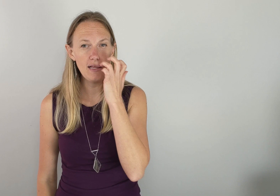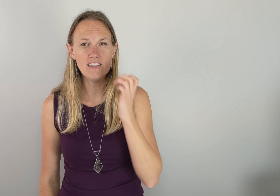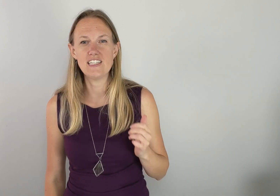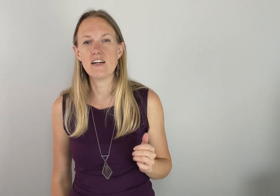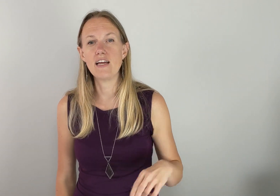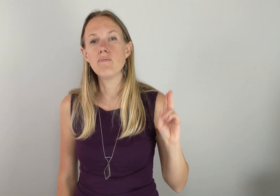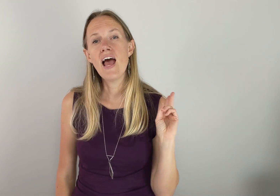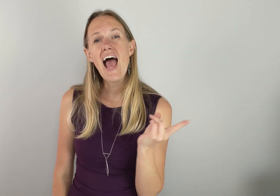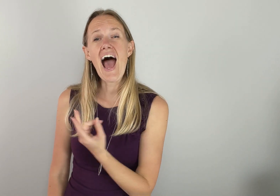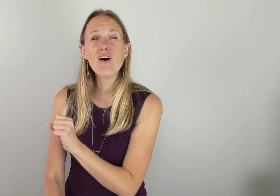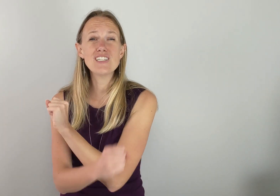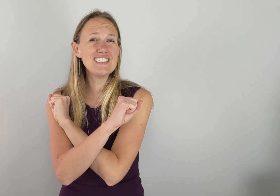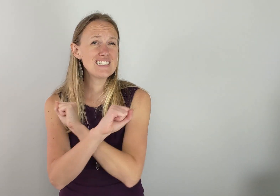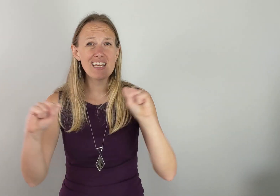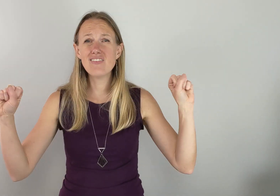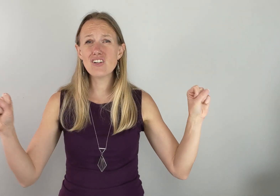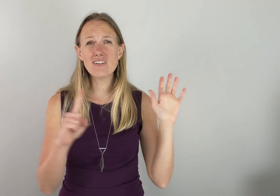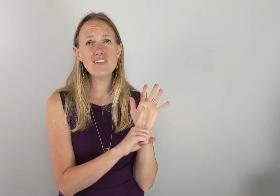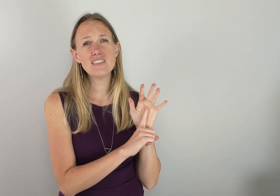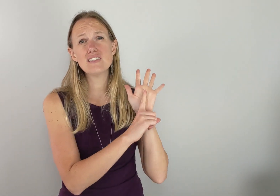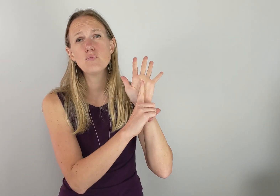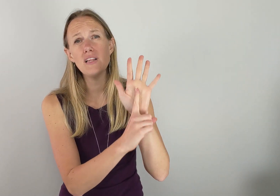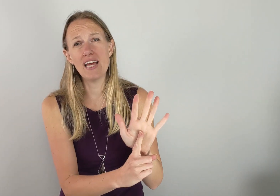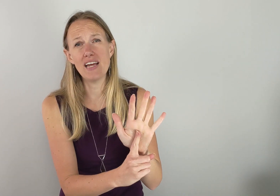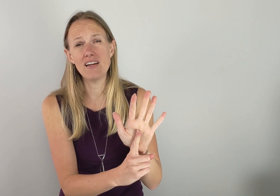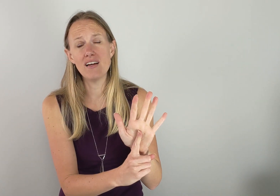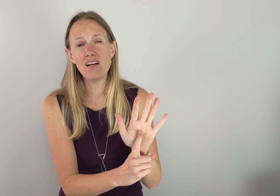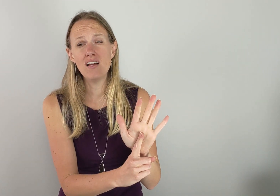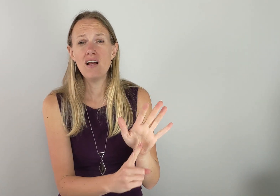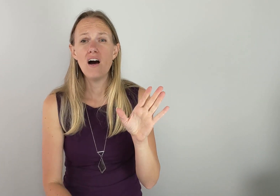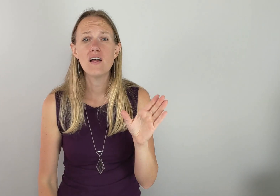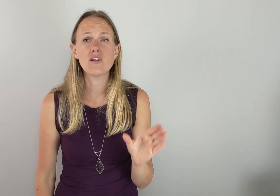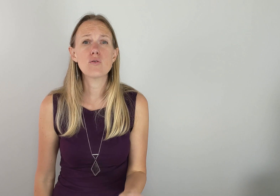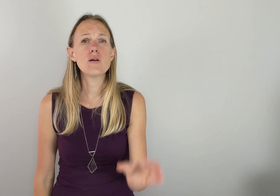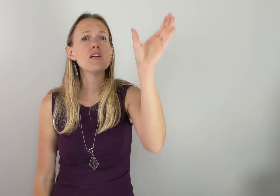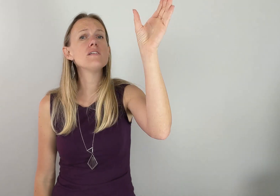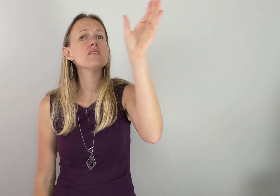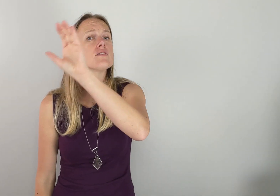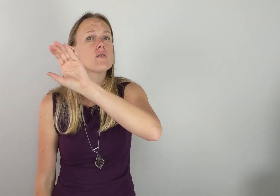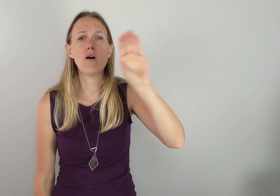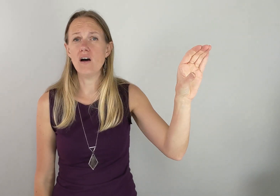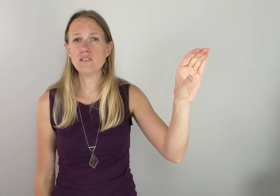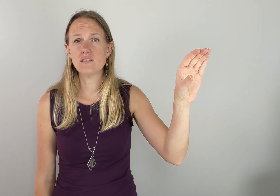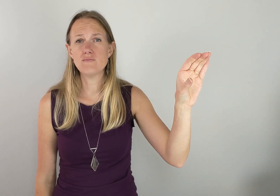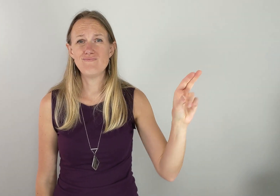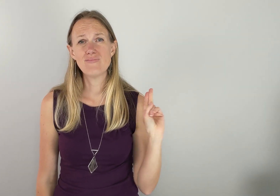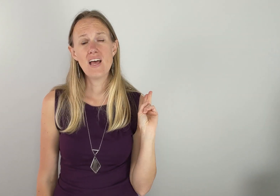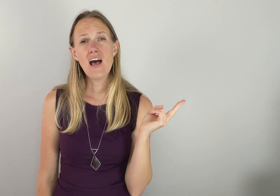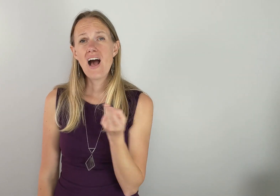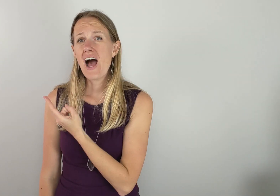gonna let you there, okay. Our Savior displayed on a criminal's cross.